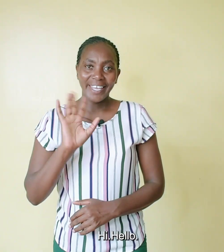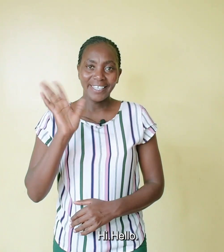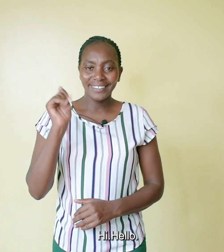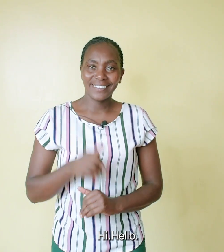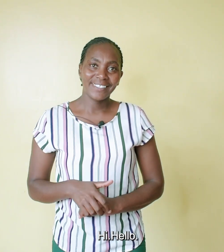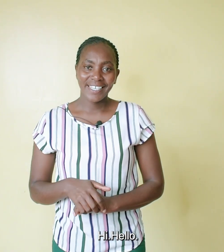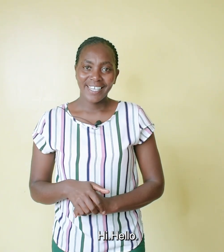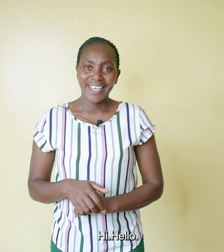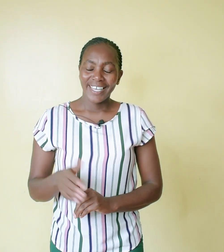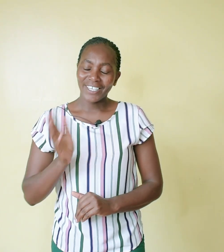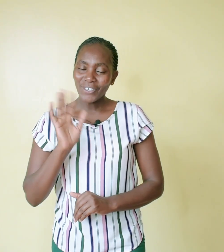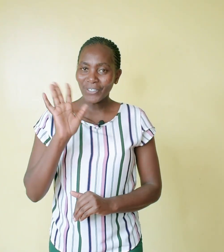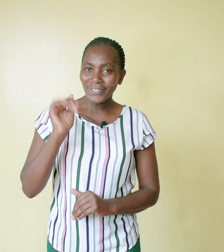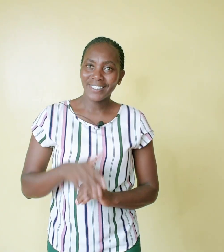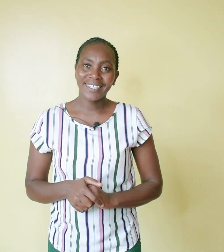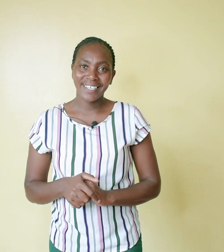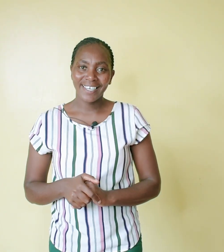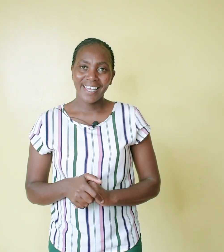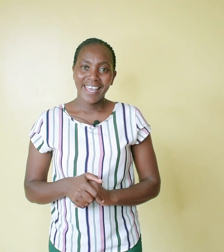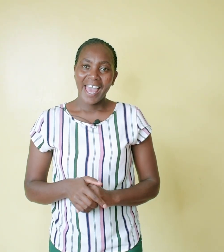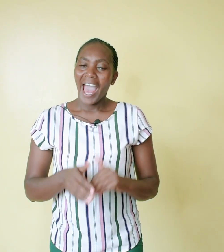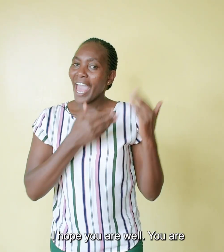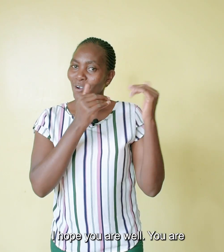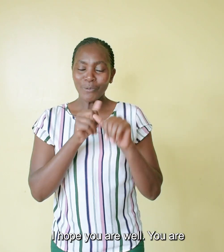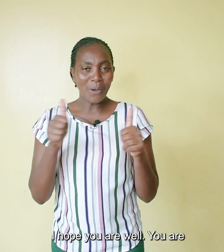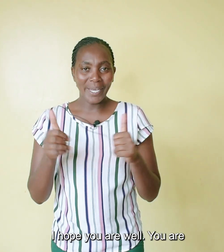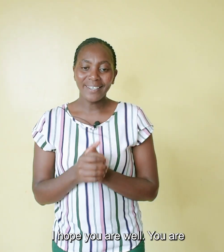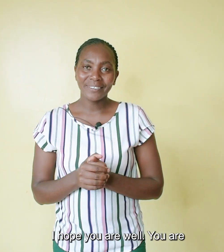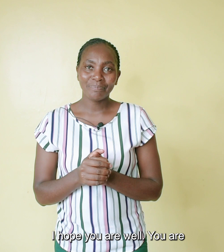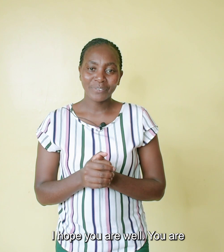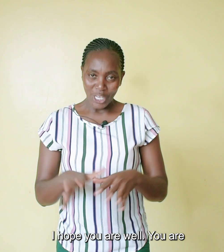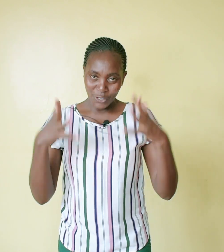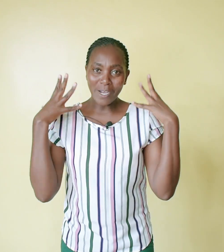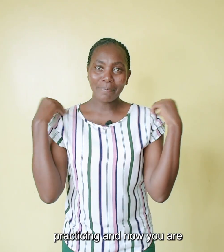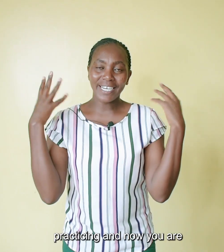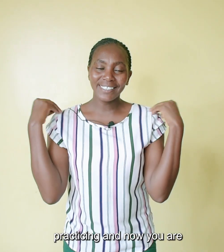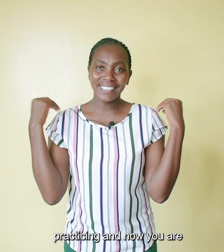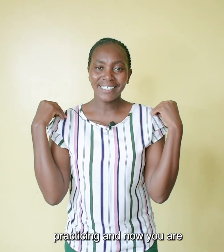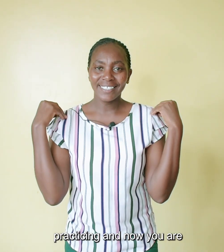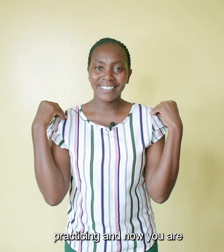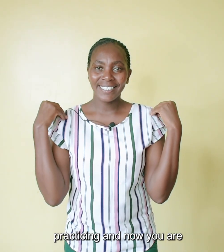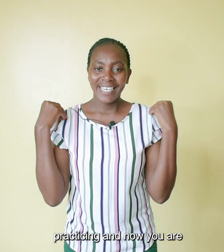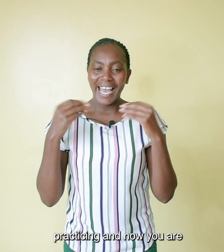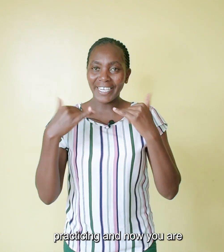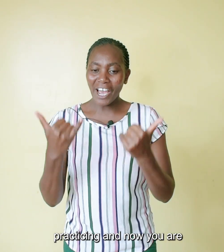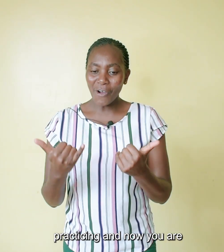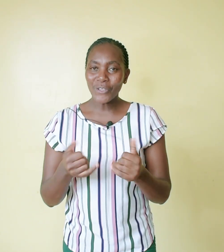Hi. Hello. I hope you are well. You are practicing and now you